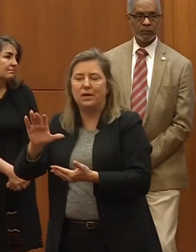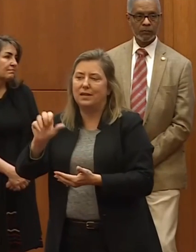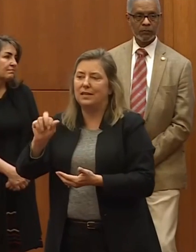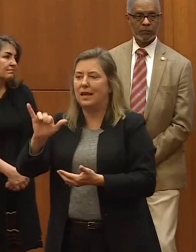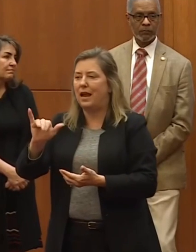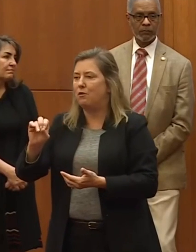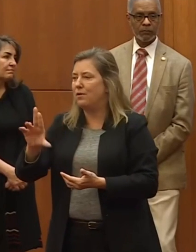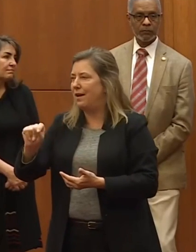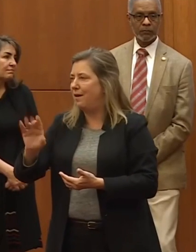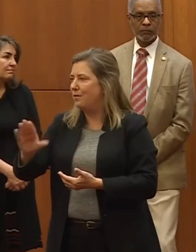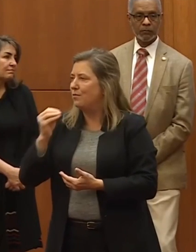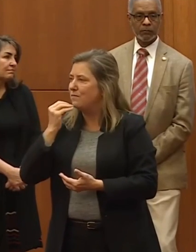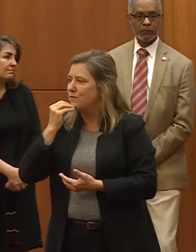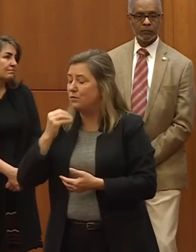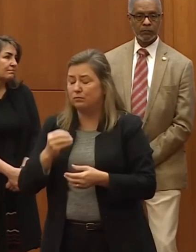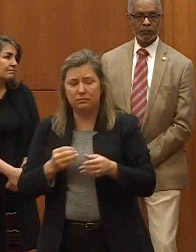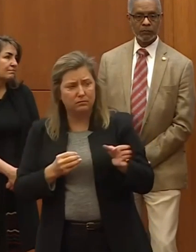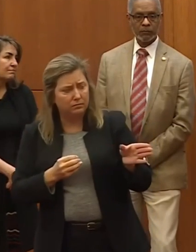individuals.